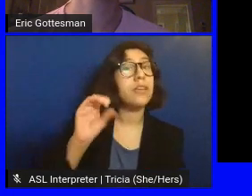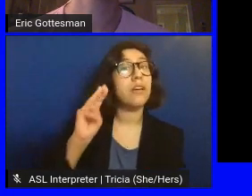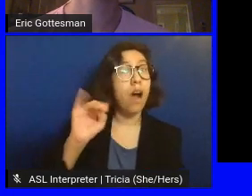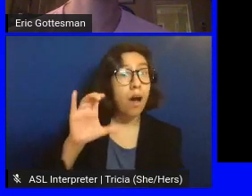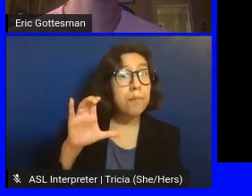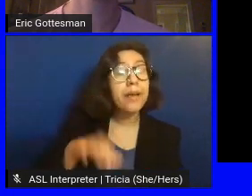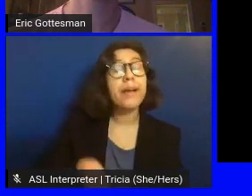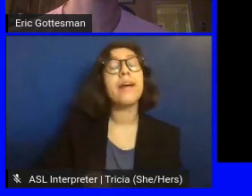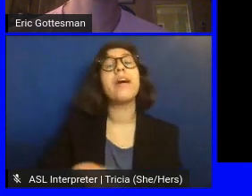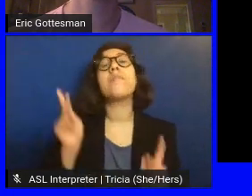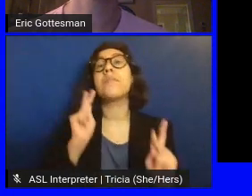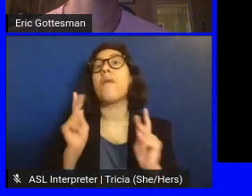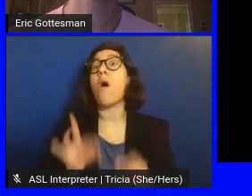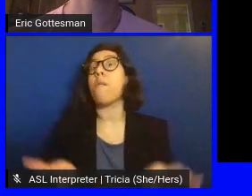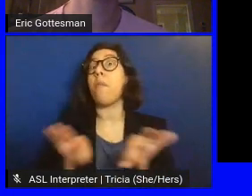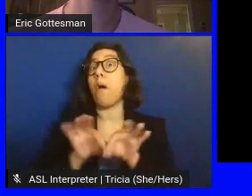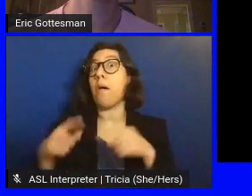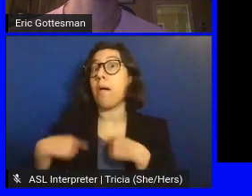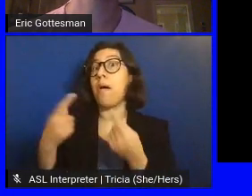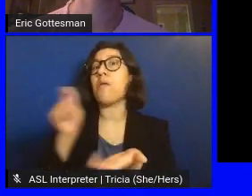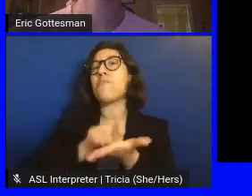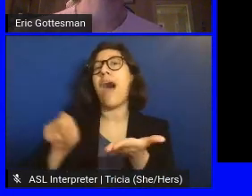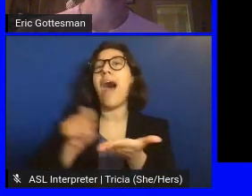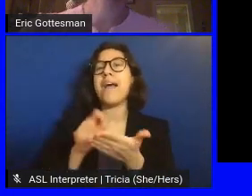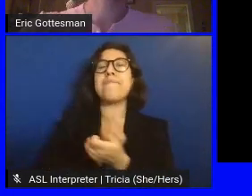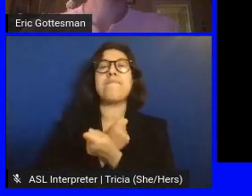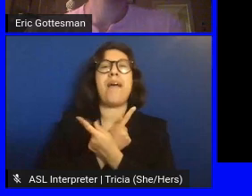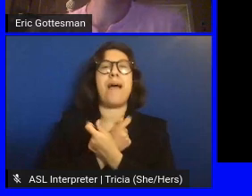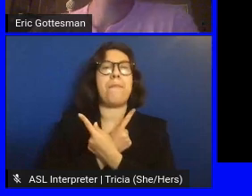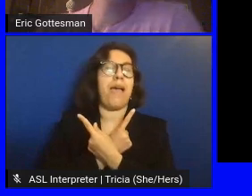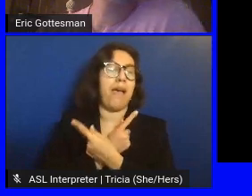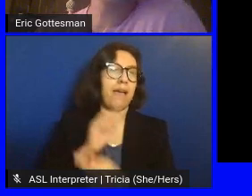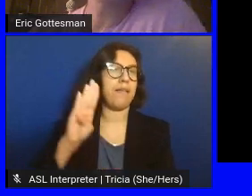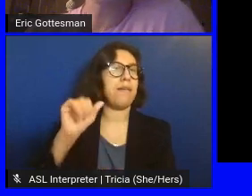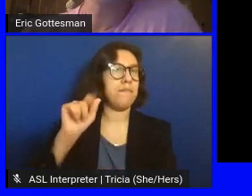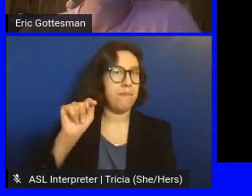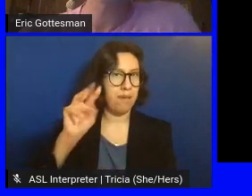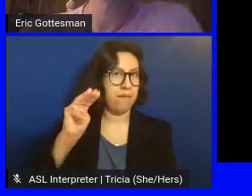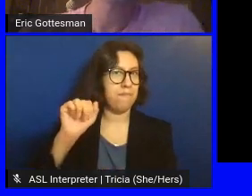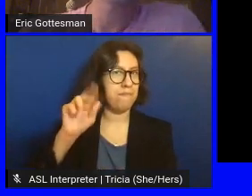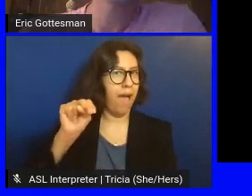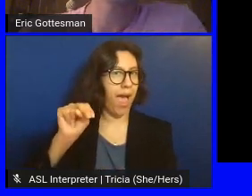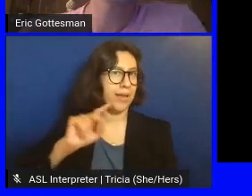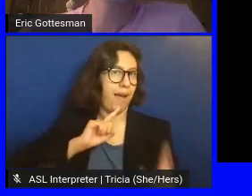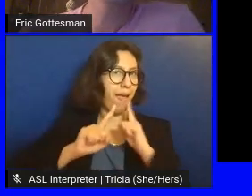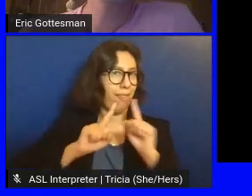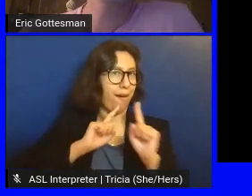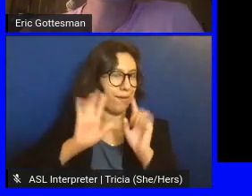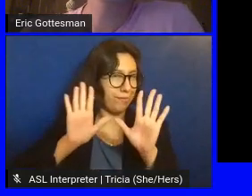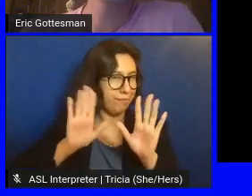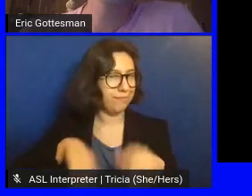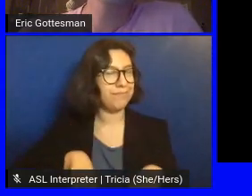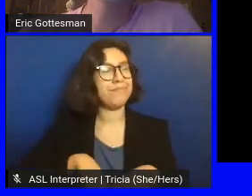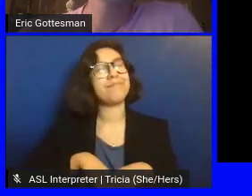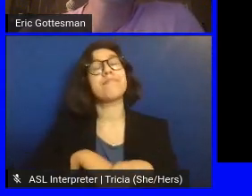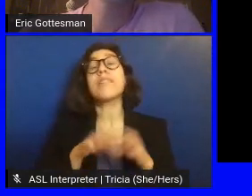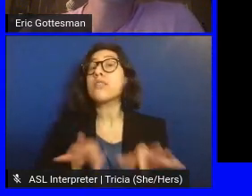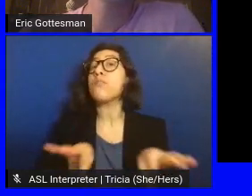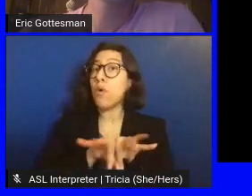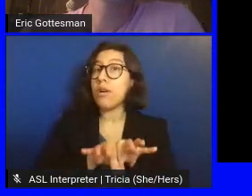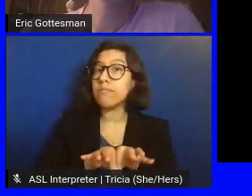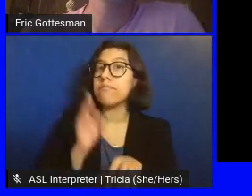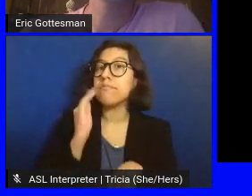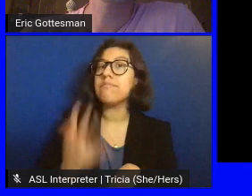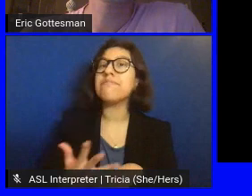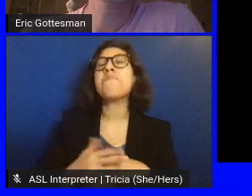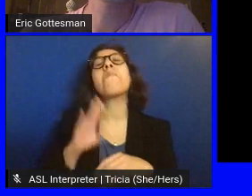some people, the most important thing I've ever done is write Batman dialogue. I would beg to differ, although it is important.